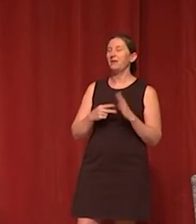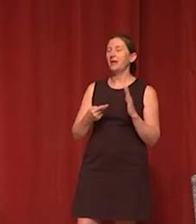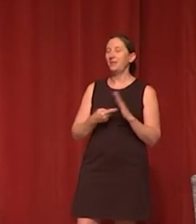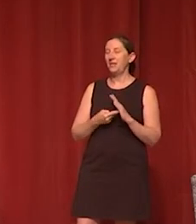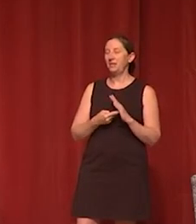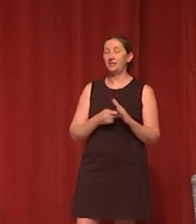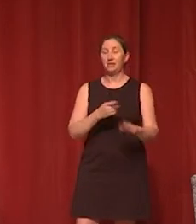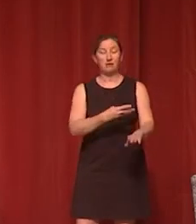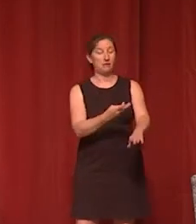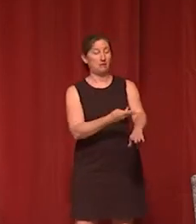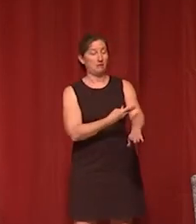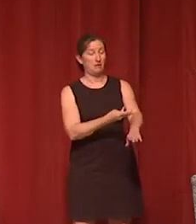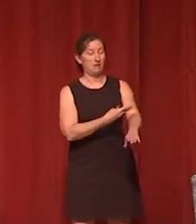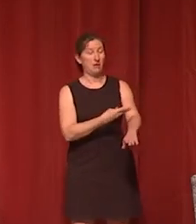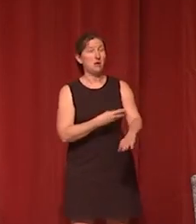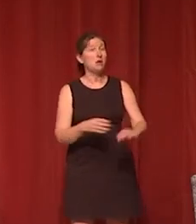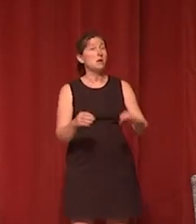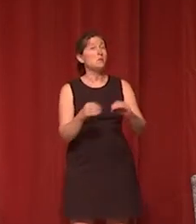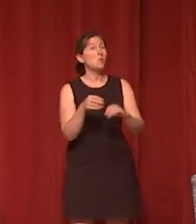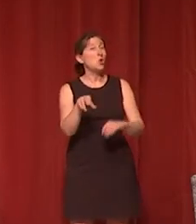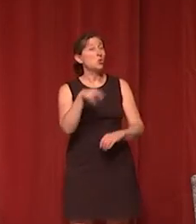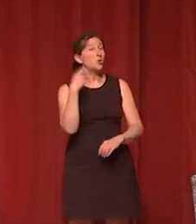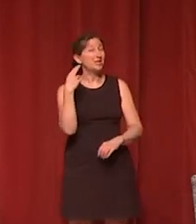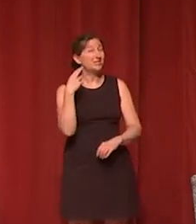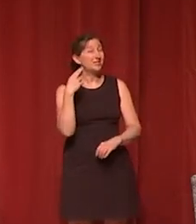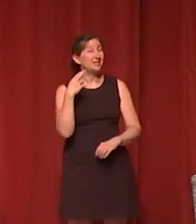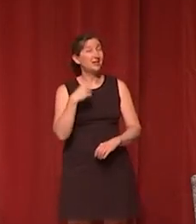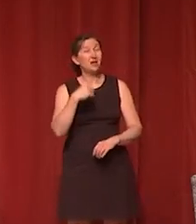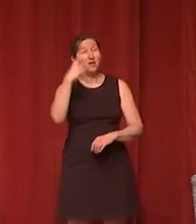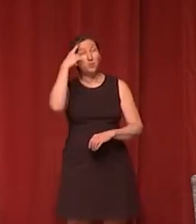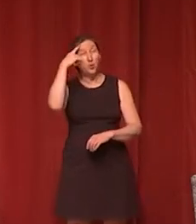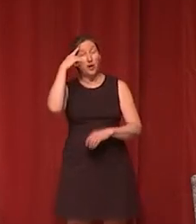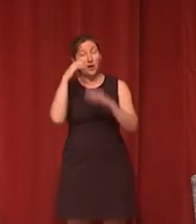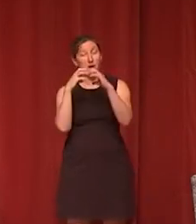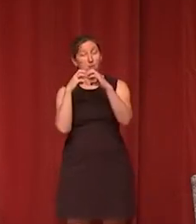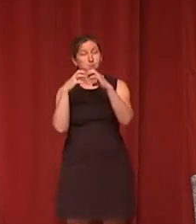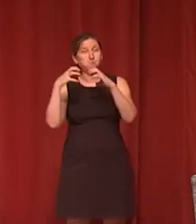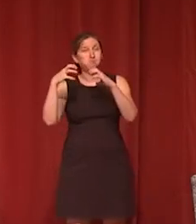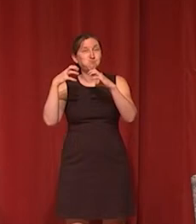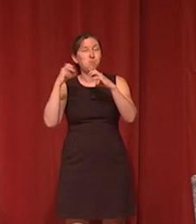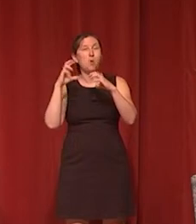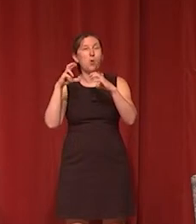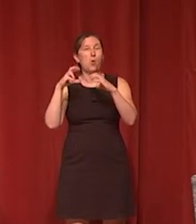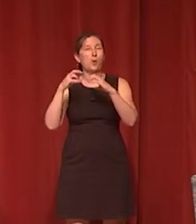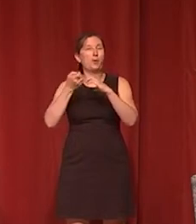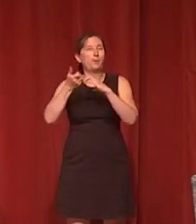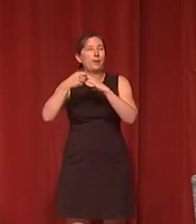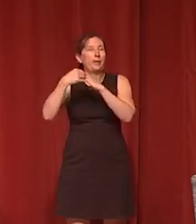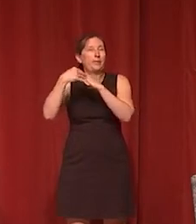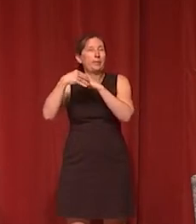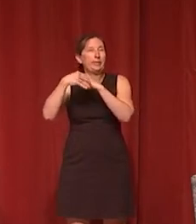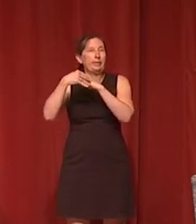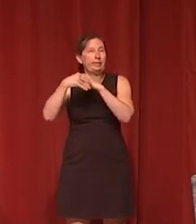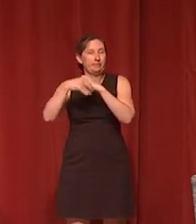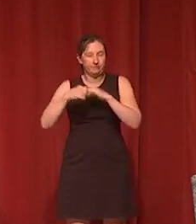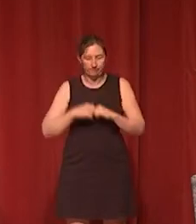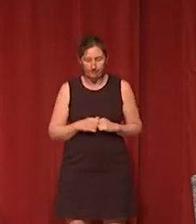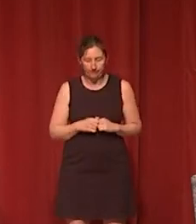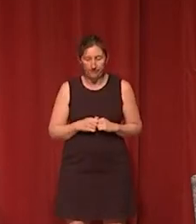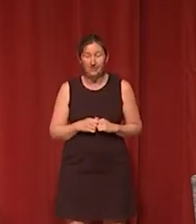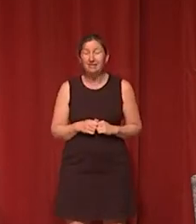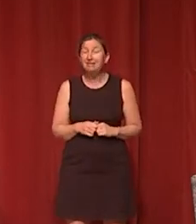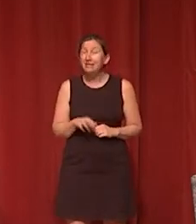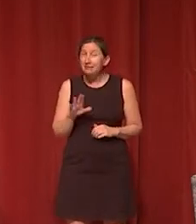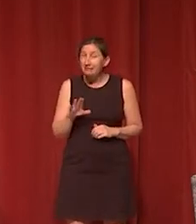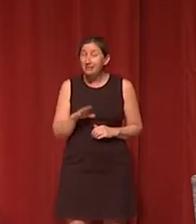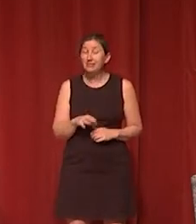or the microbleeding. And I also, if I have 2 copies of that, if I have E4-4, so if I have 2 copies of that, my risk